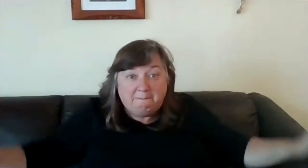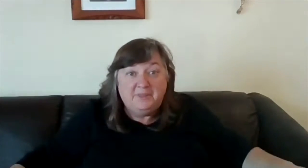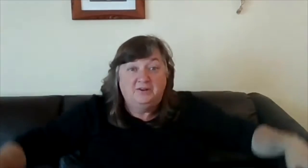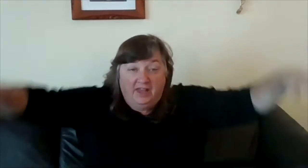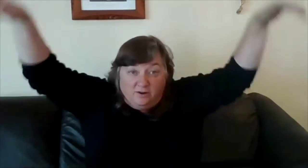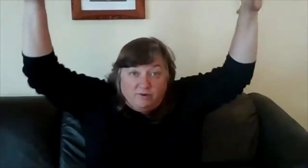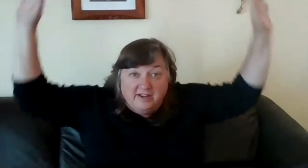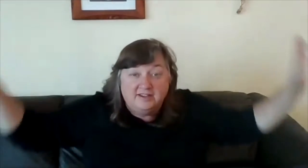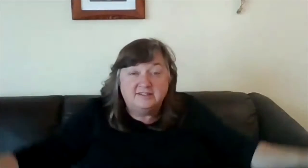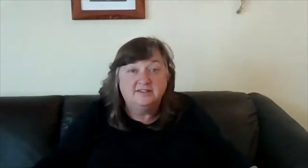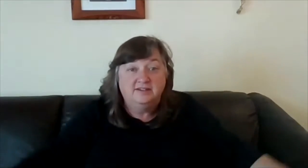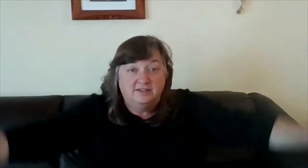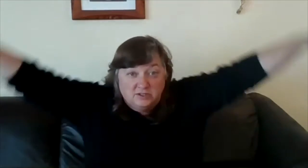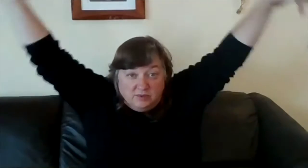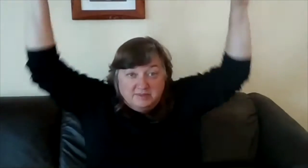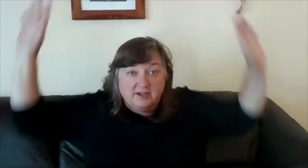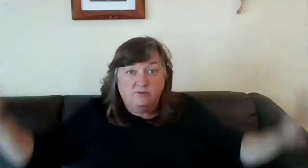you know, like a ray does, swims like a ray.